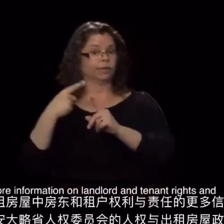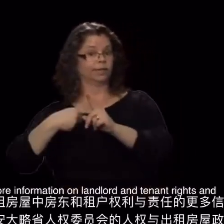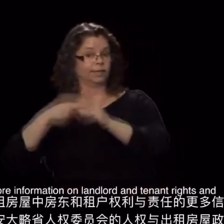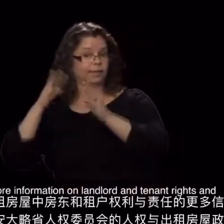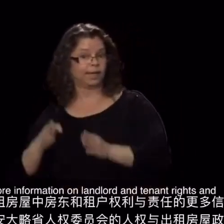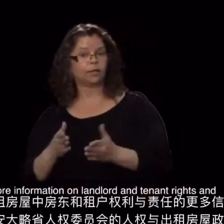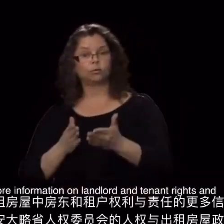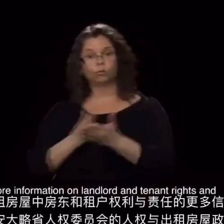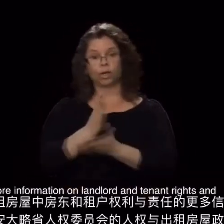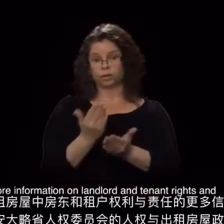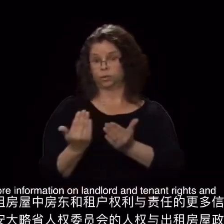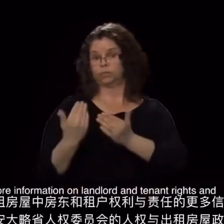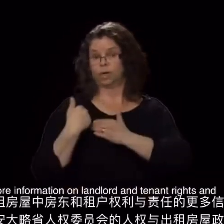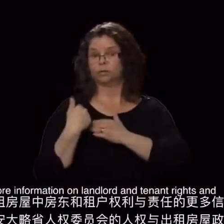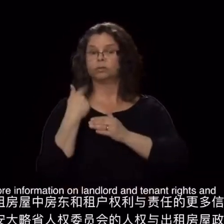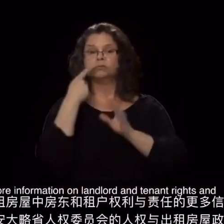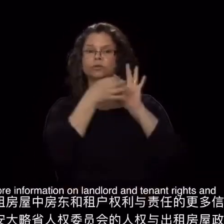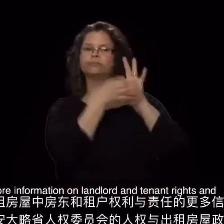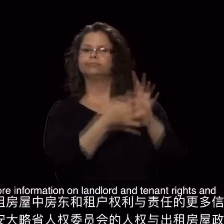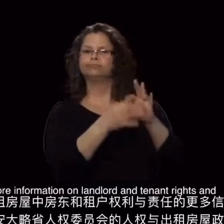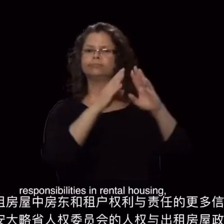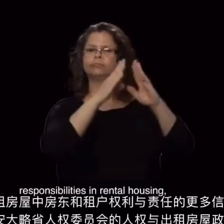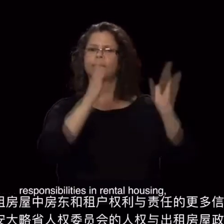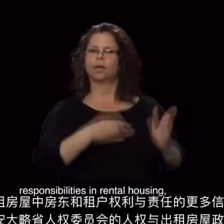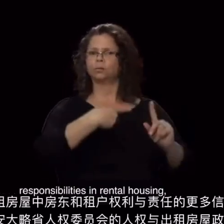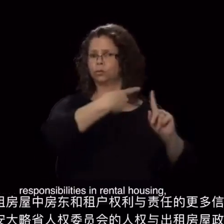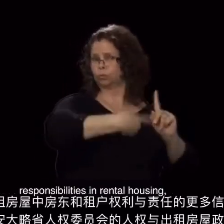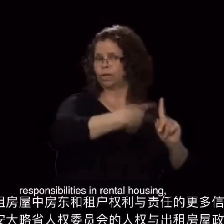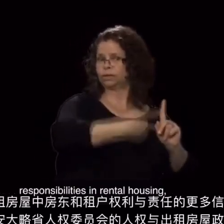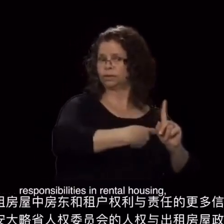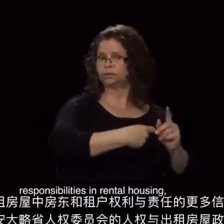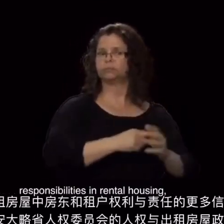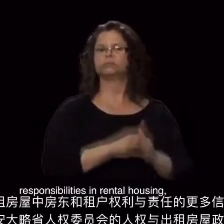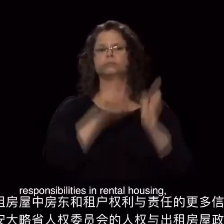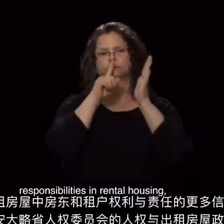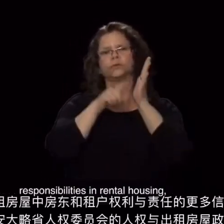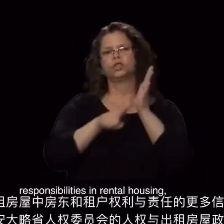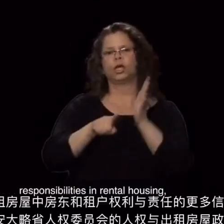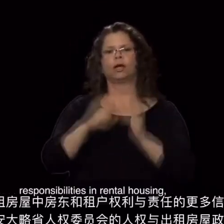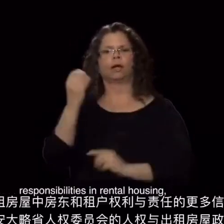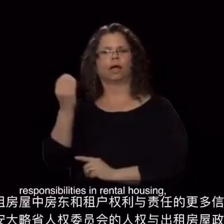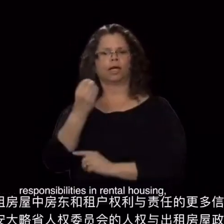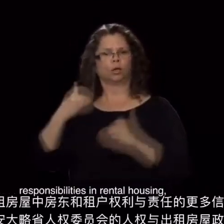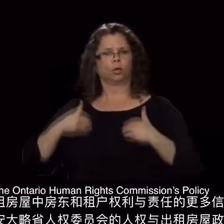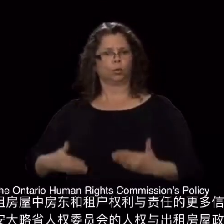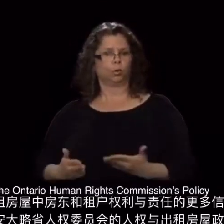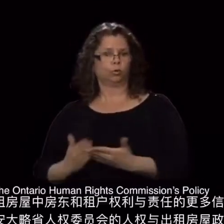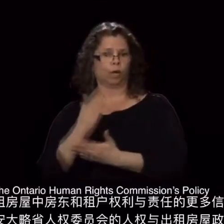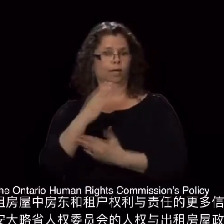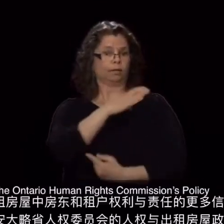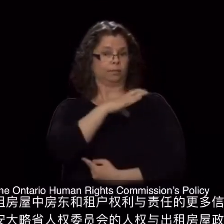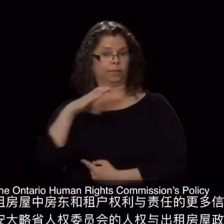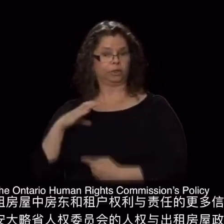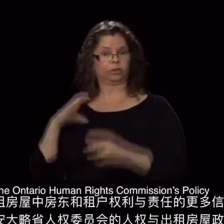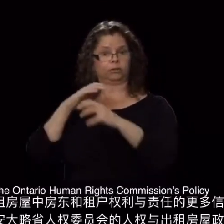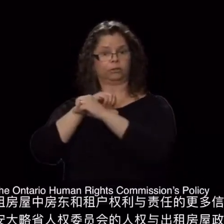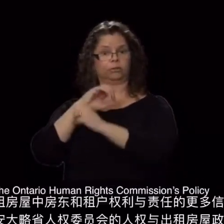on landlord and tenant rights and responsibilities in rental housing, see the Ontario Human Rights Commission's policy on